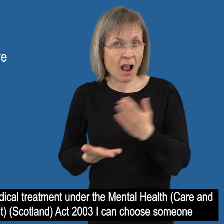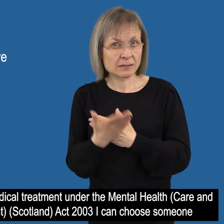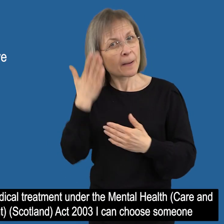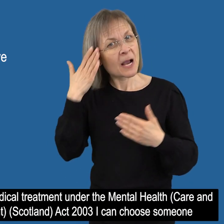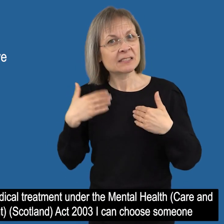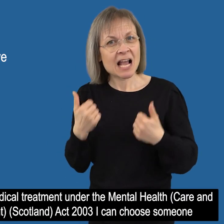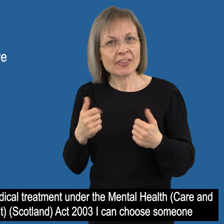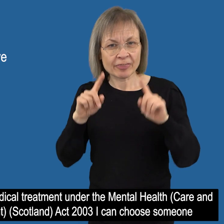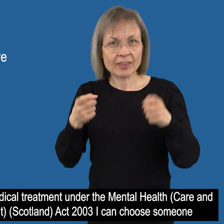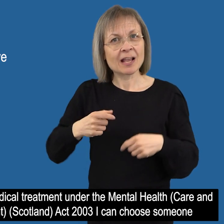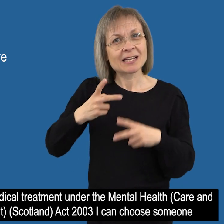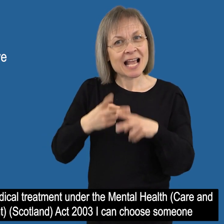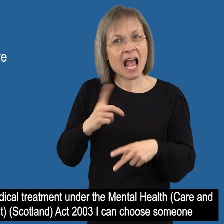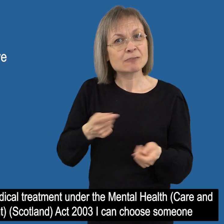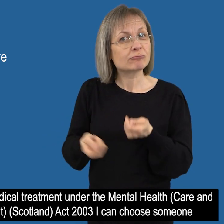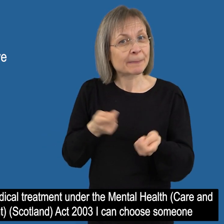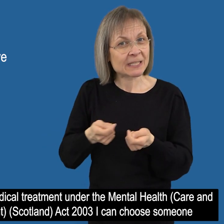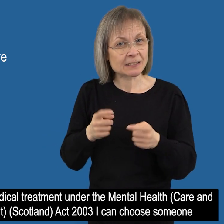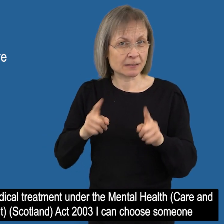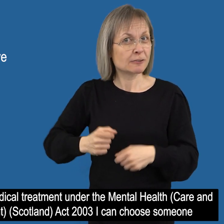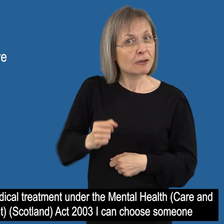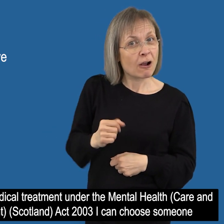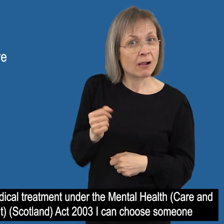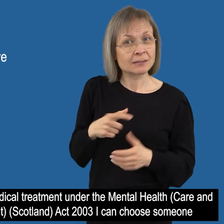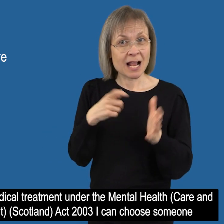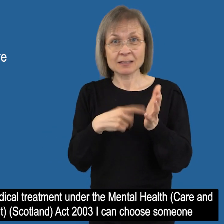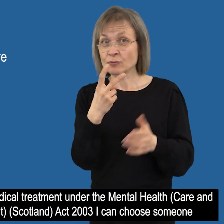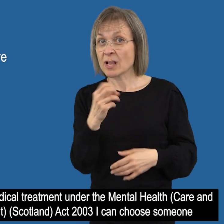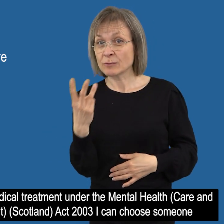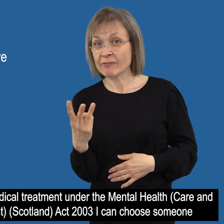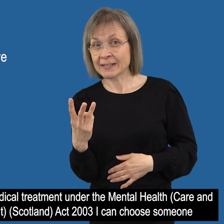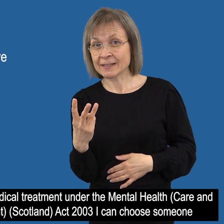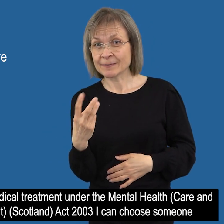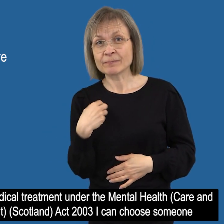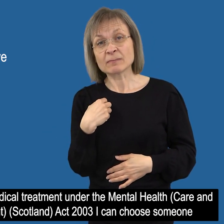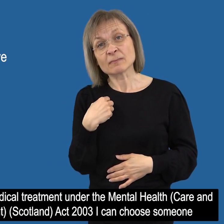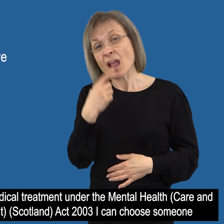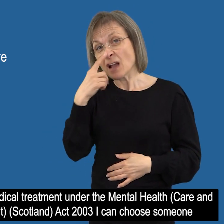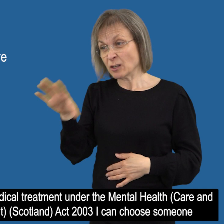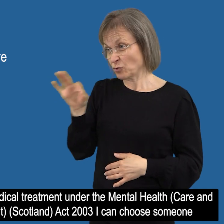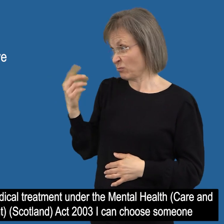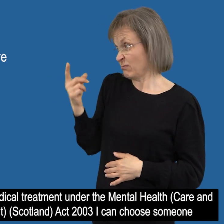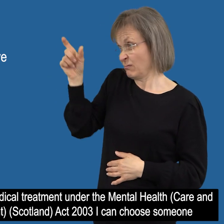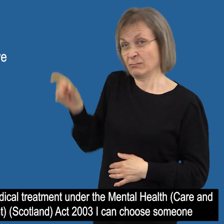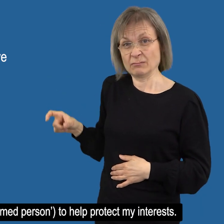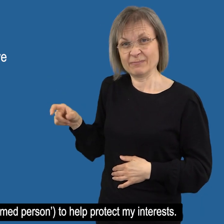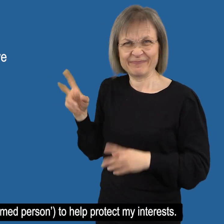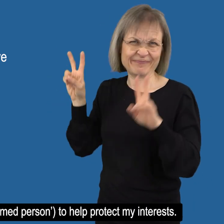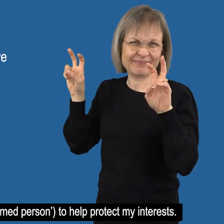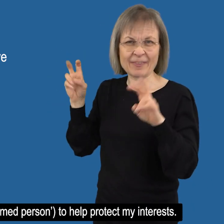If I need medical treatment under the Mental Health, Care and Treatment Scotland Act 2003, I can choose someone, a named